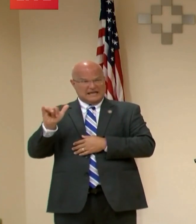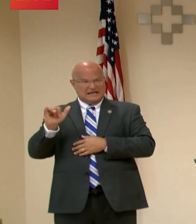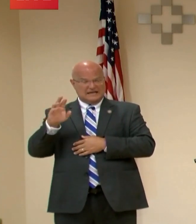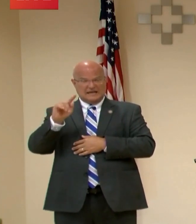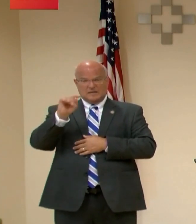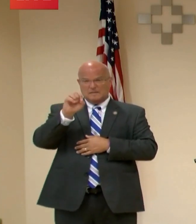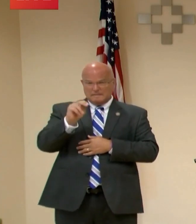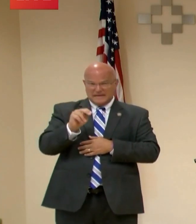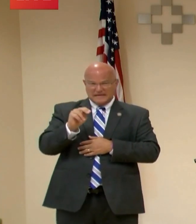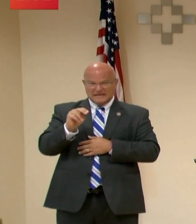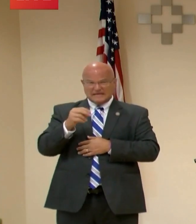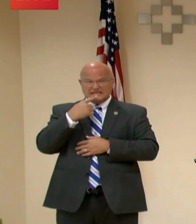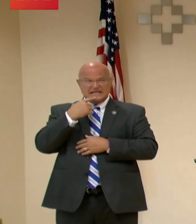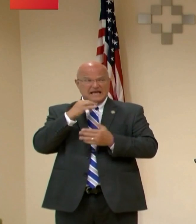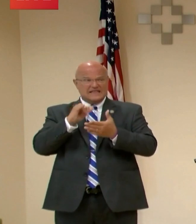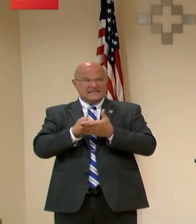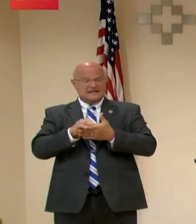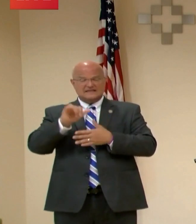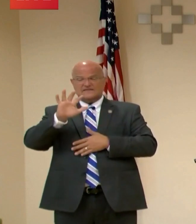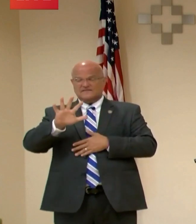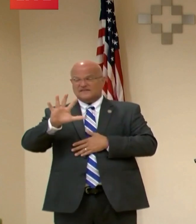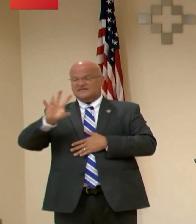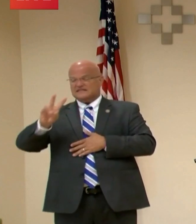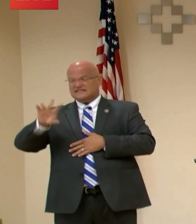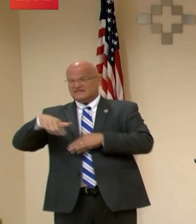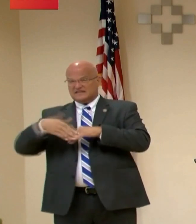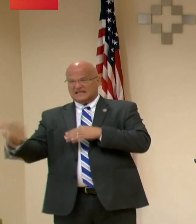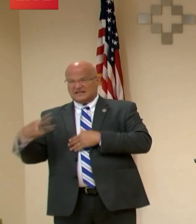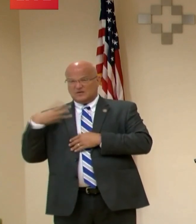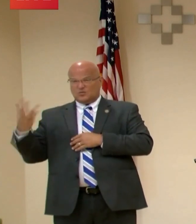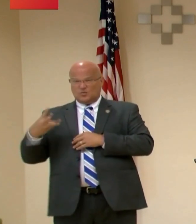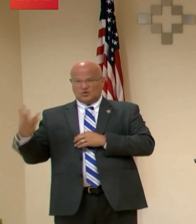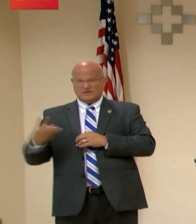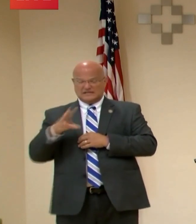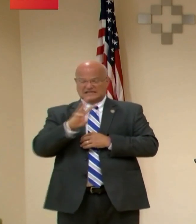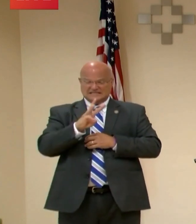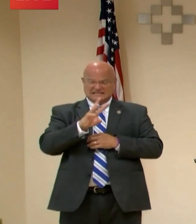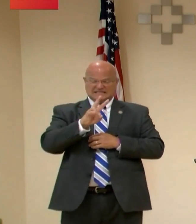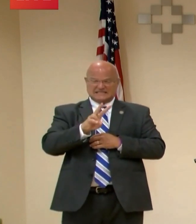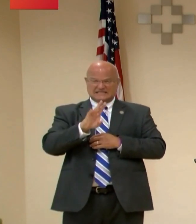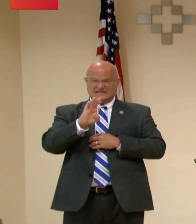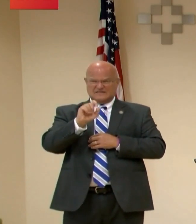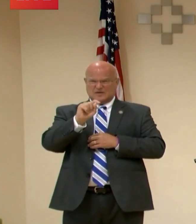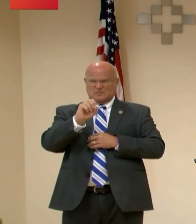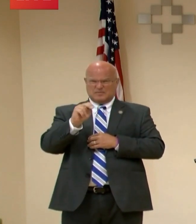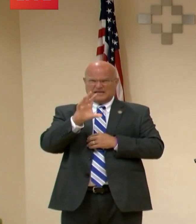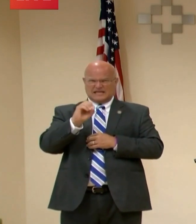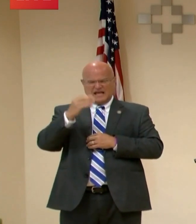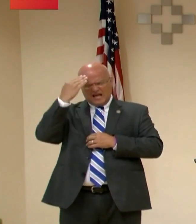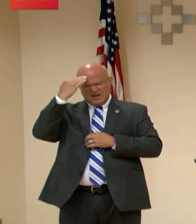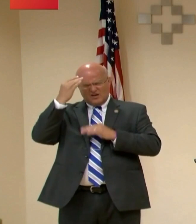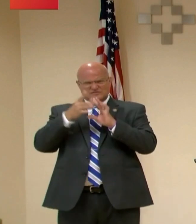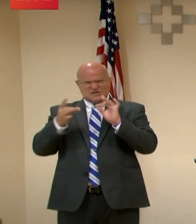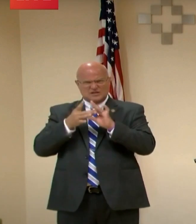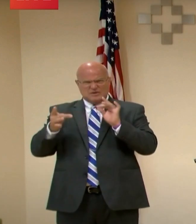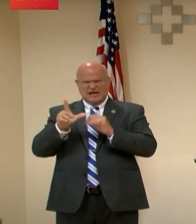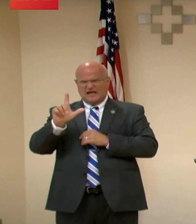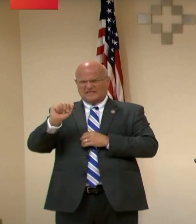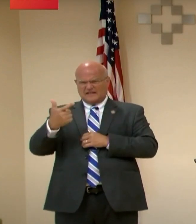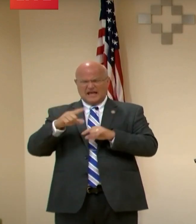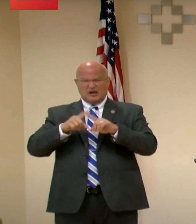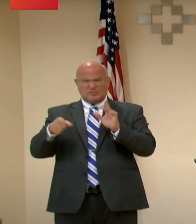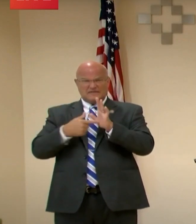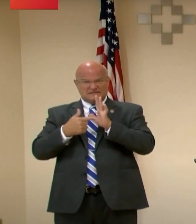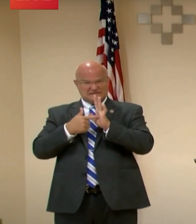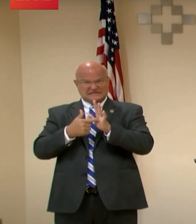Benton County coroners is saying that it's 57 deaths in Washington County and 67 in Benton County. I know that we've talked about the lag, but